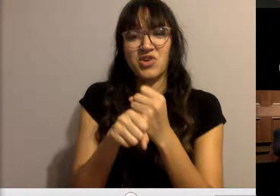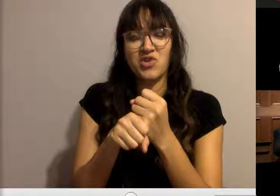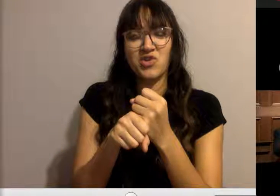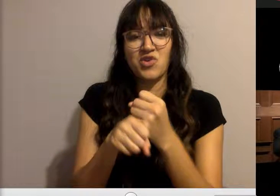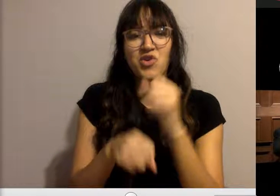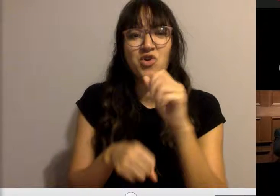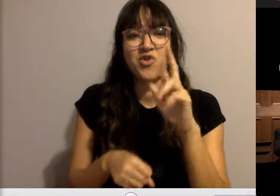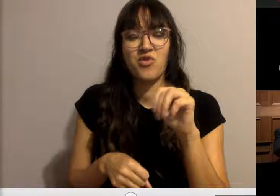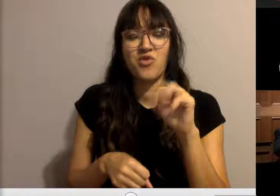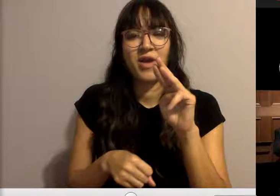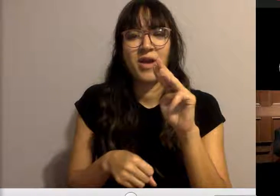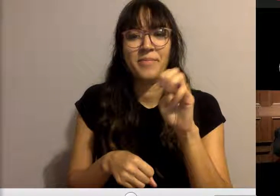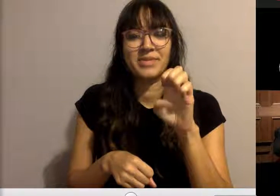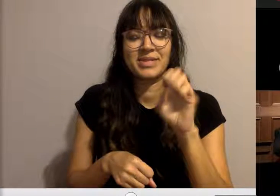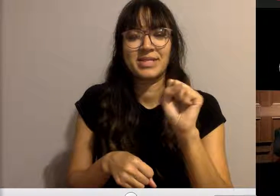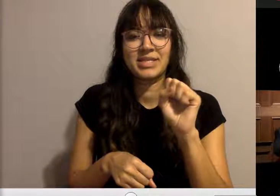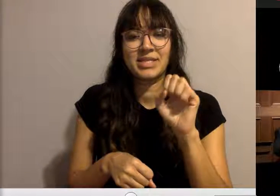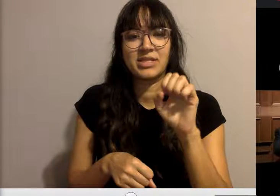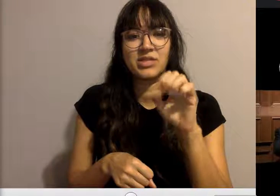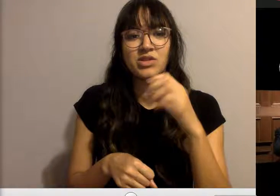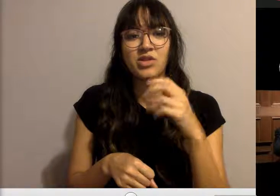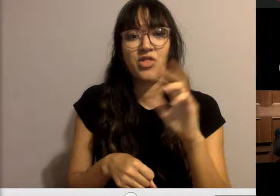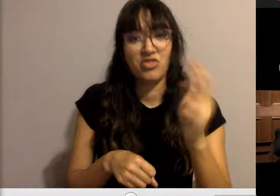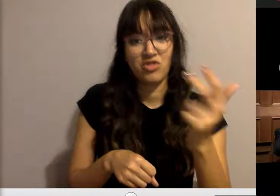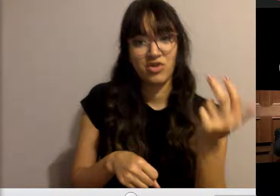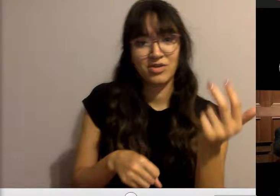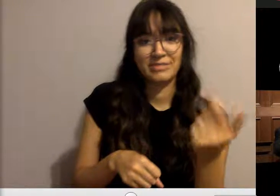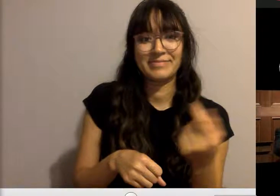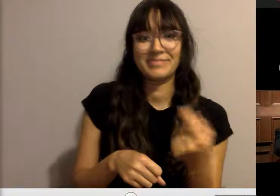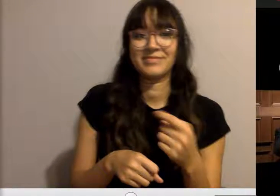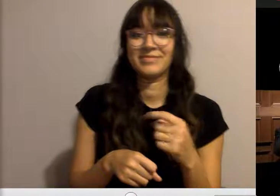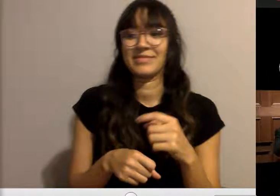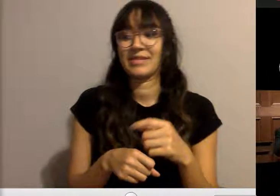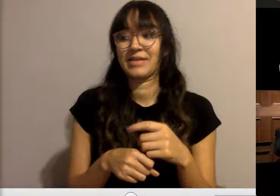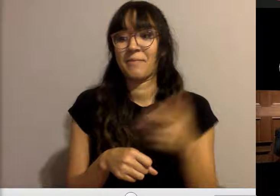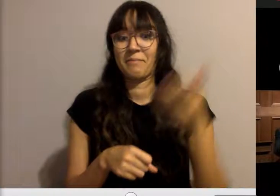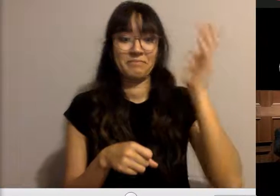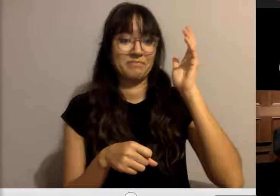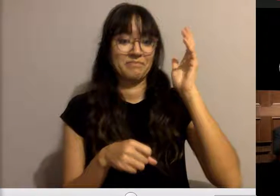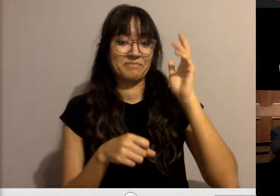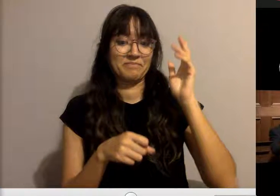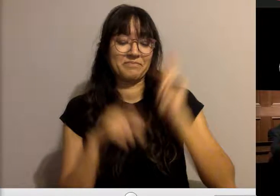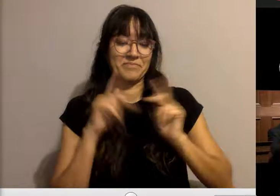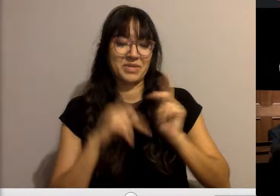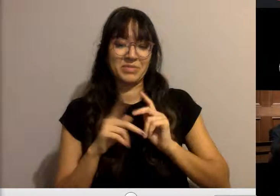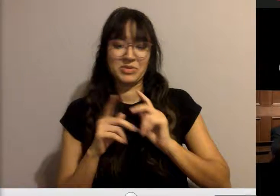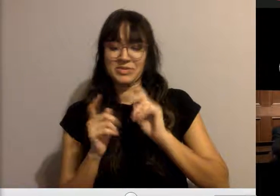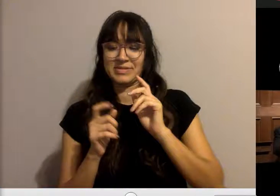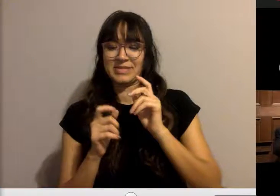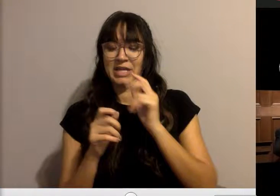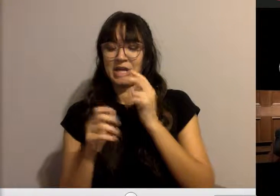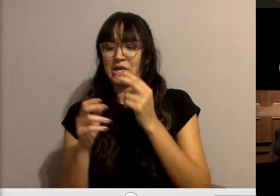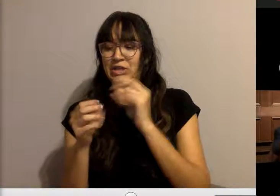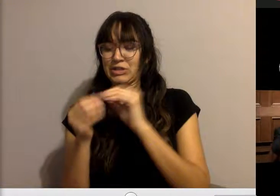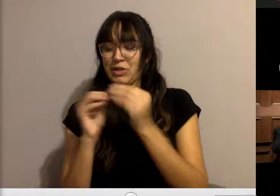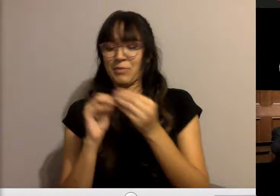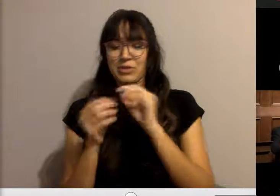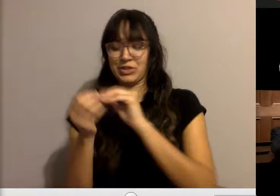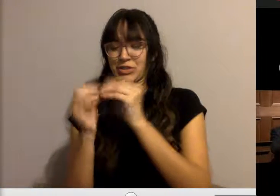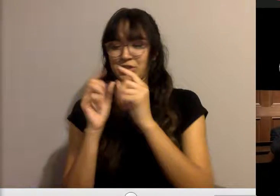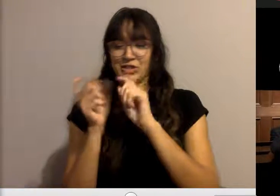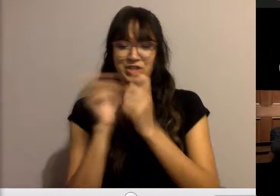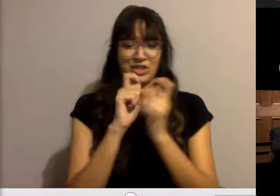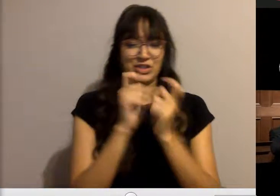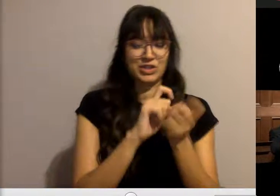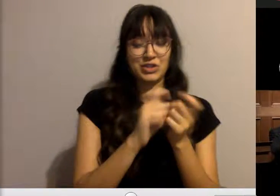because you Egyptologists keep changing the numbers on me, right? In fact, when the book came out, I got an email from